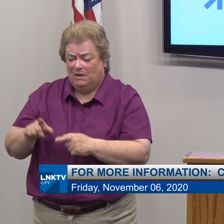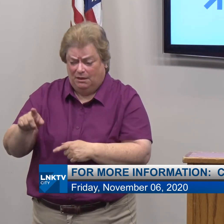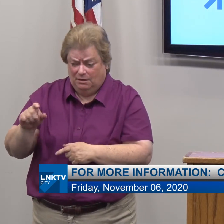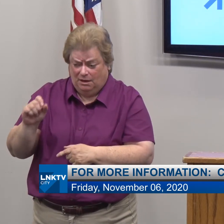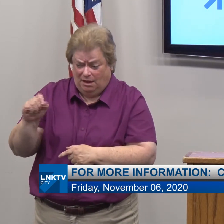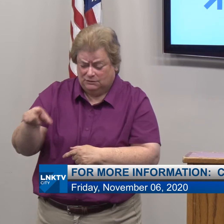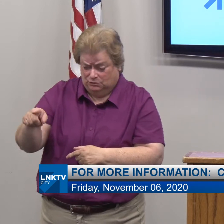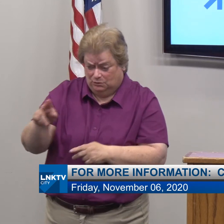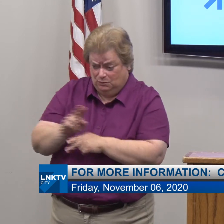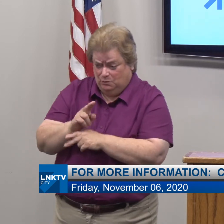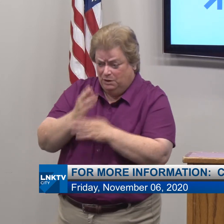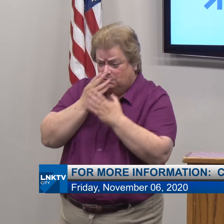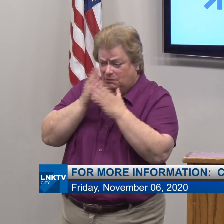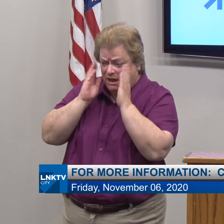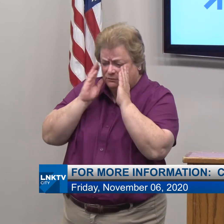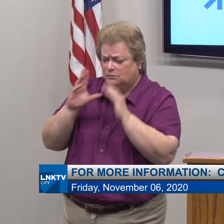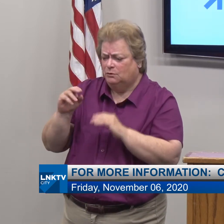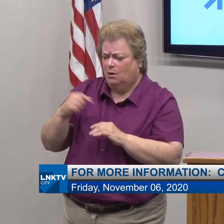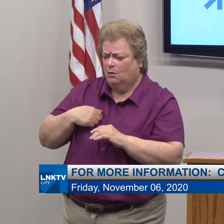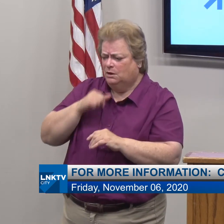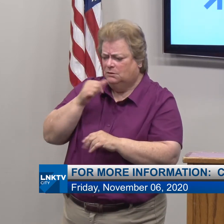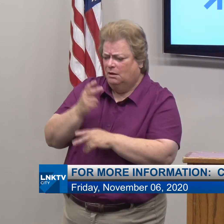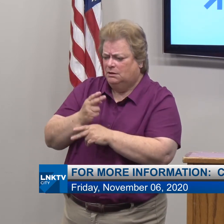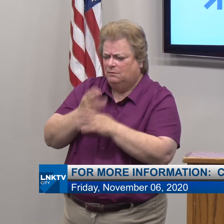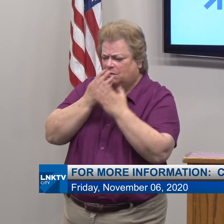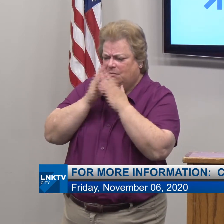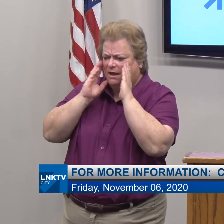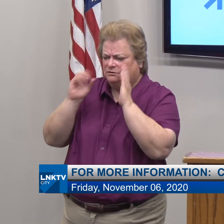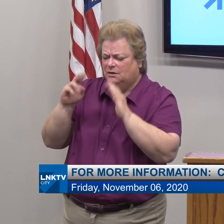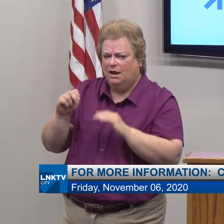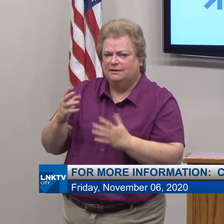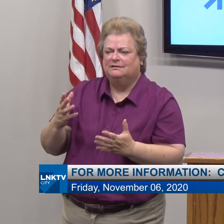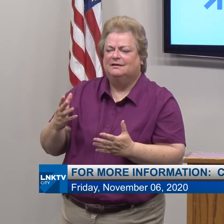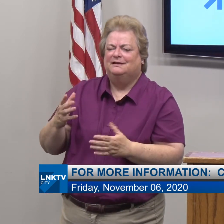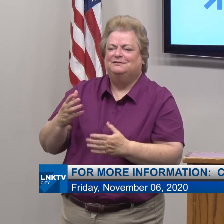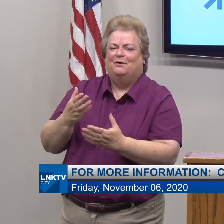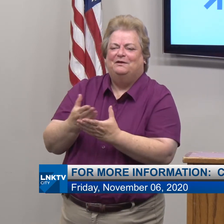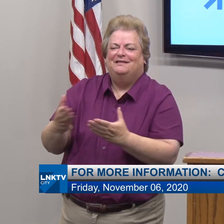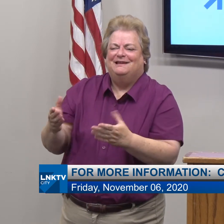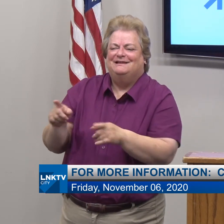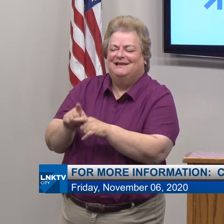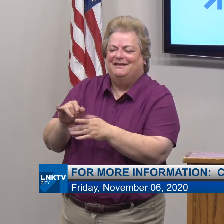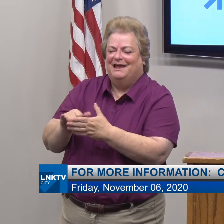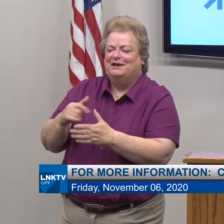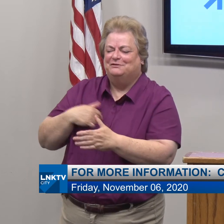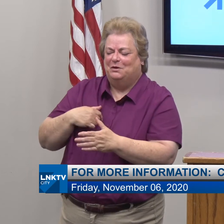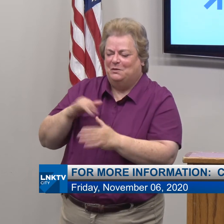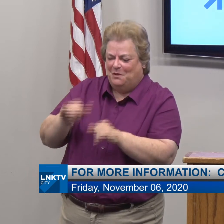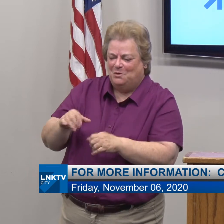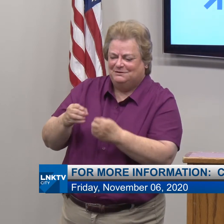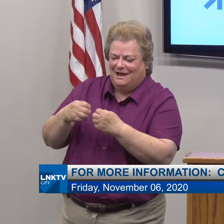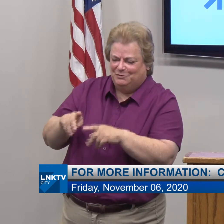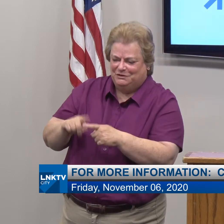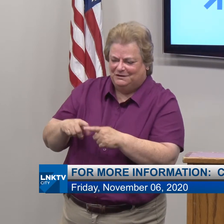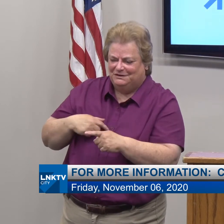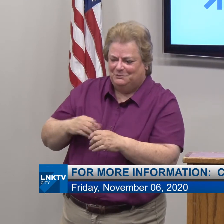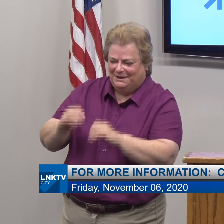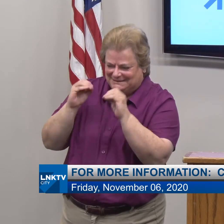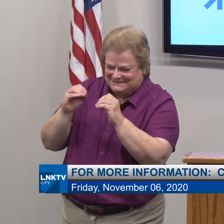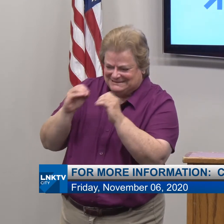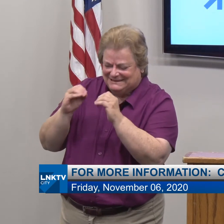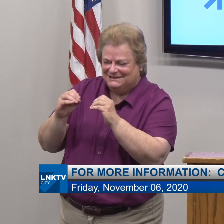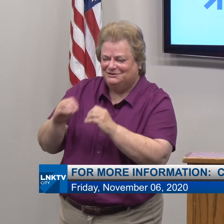have your mask on then? Well, no, we didn't keep it on then. So we have a lot of opportunities for education, and we take those and try